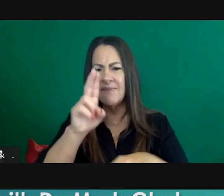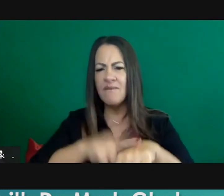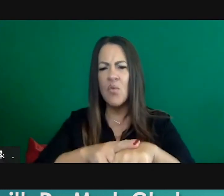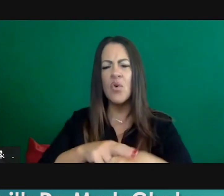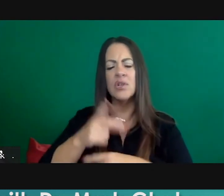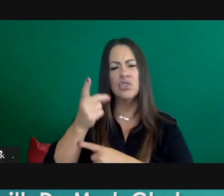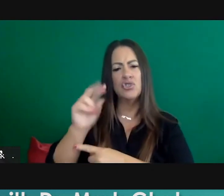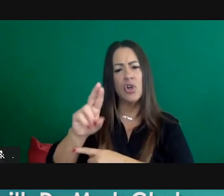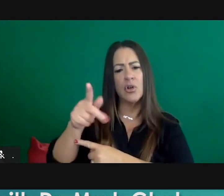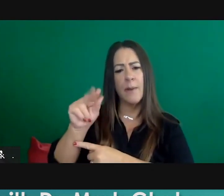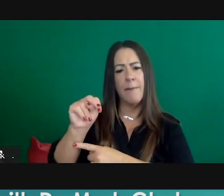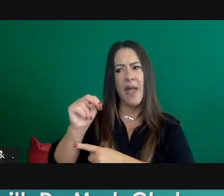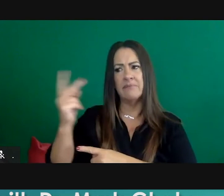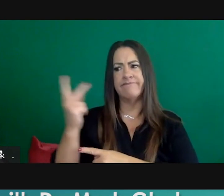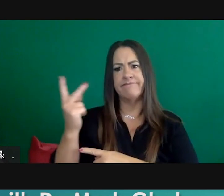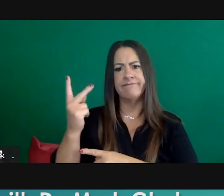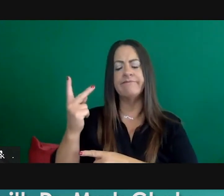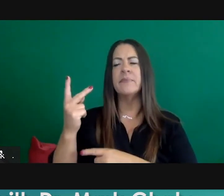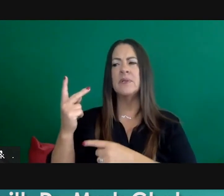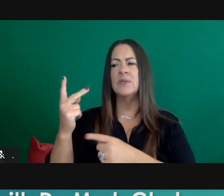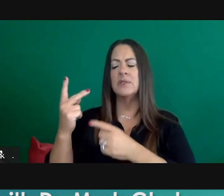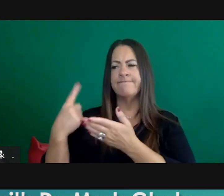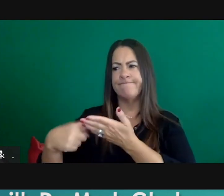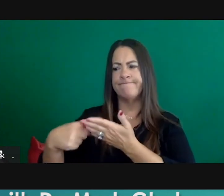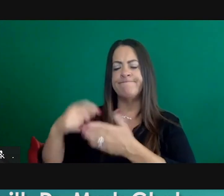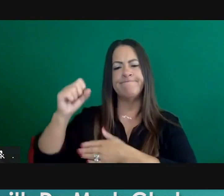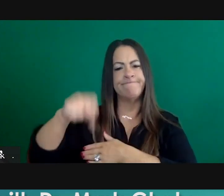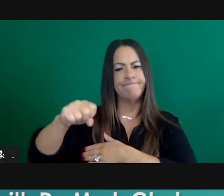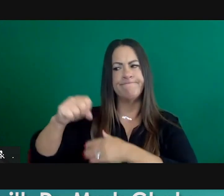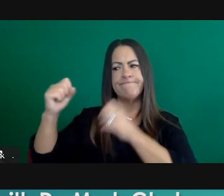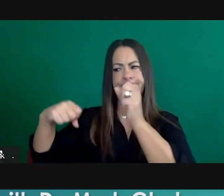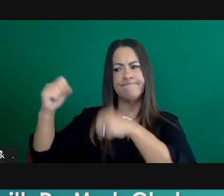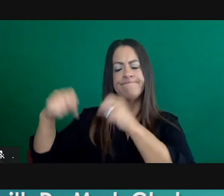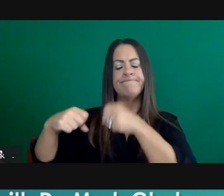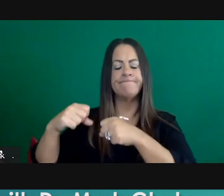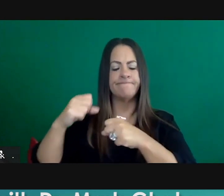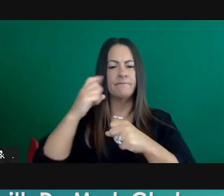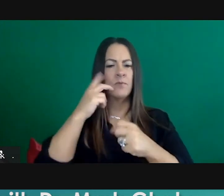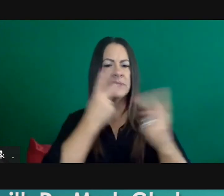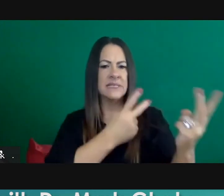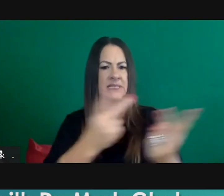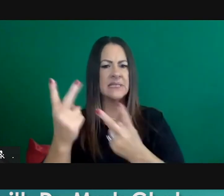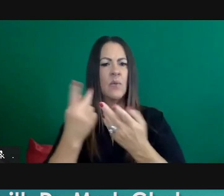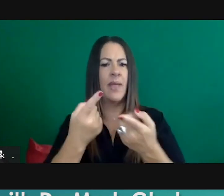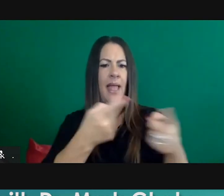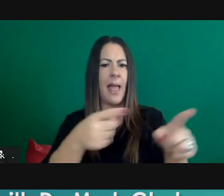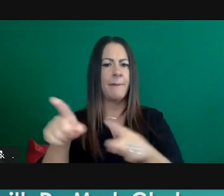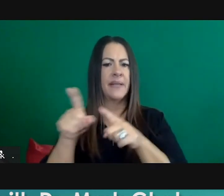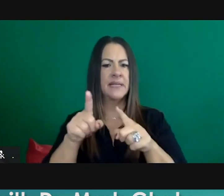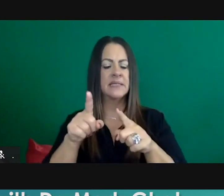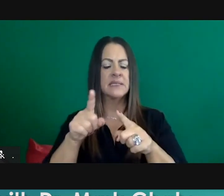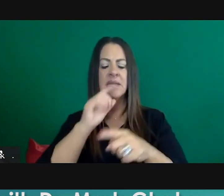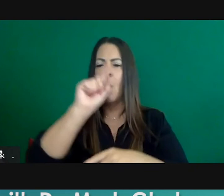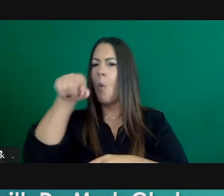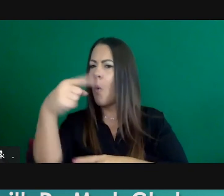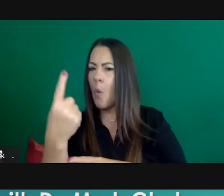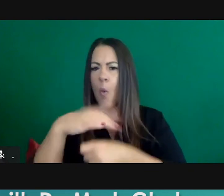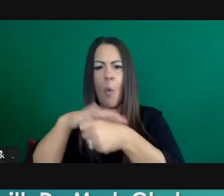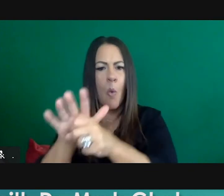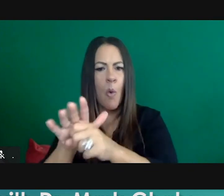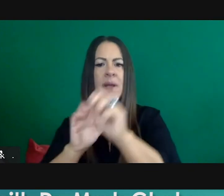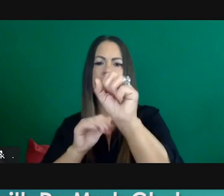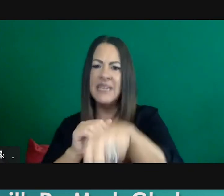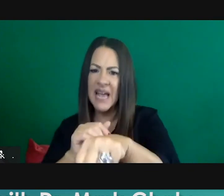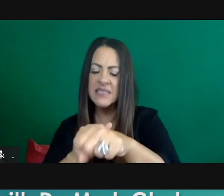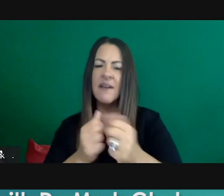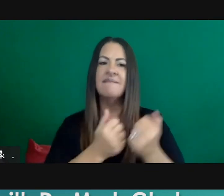real nature of what we've seen. Now, we mentioned it last week. It's not just COVID, it's wildfires, it's air quality,